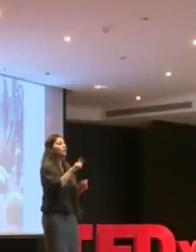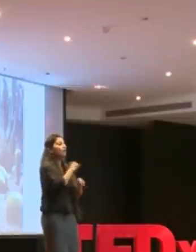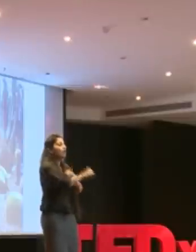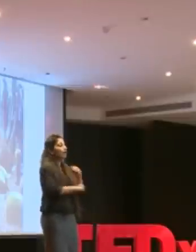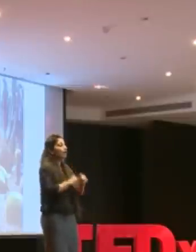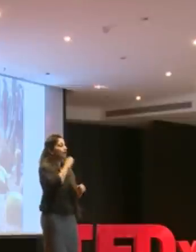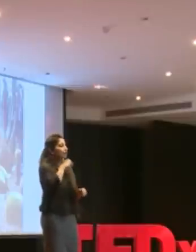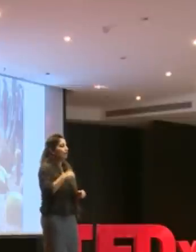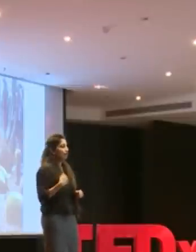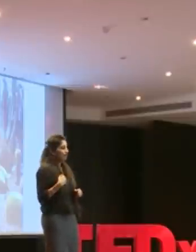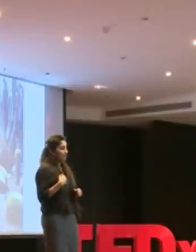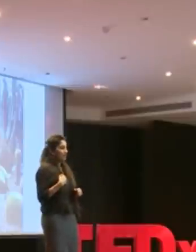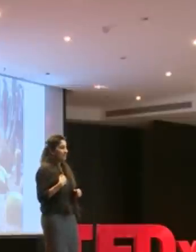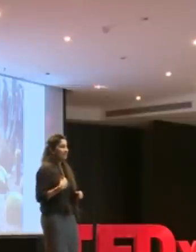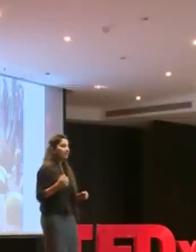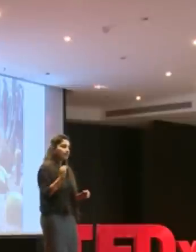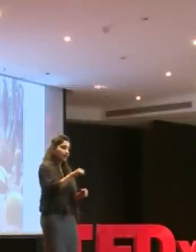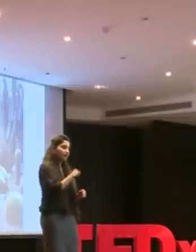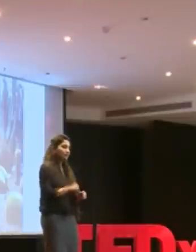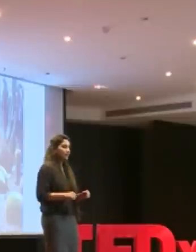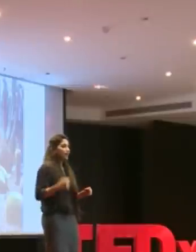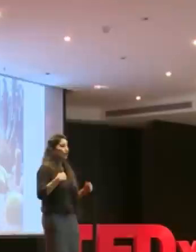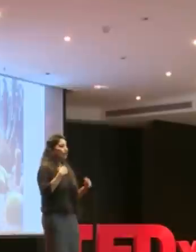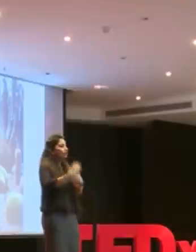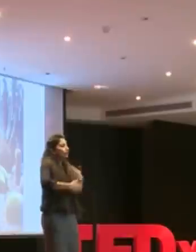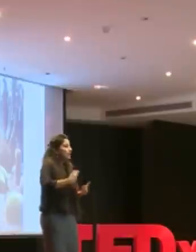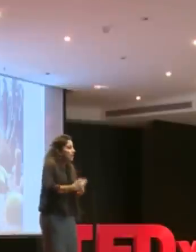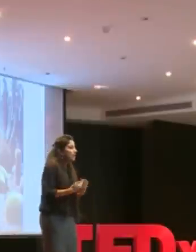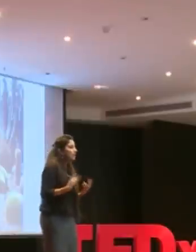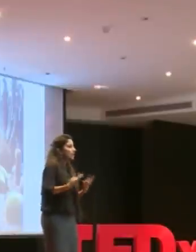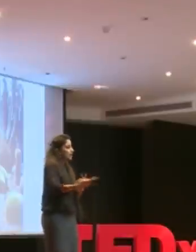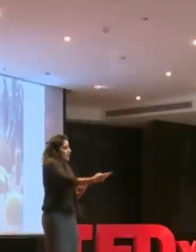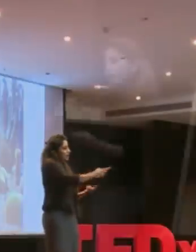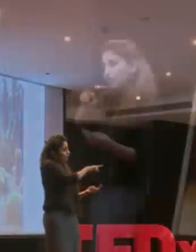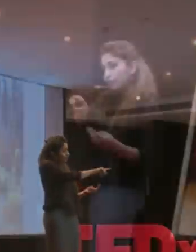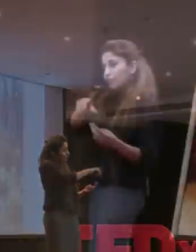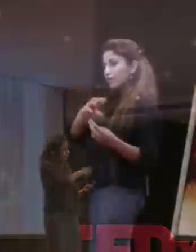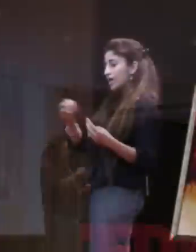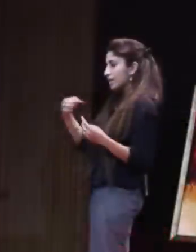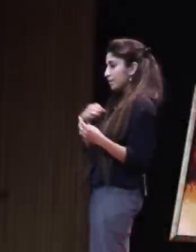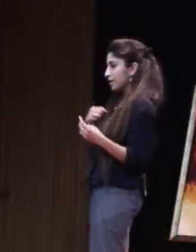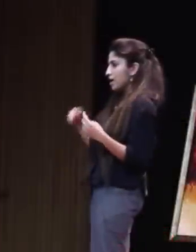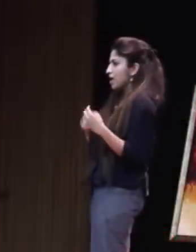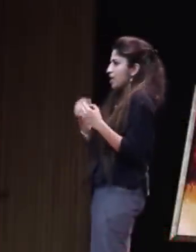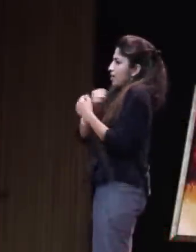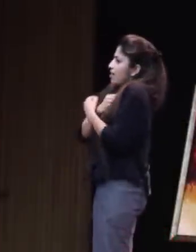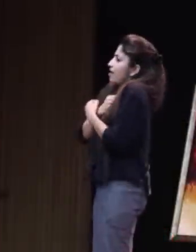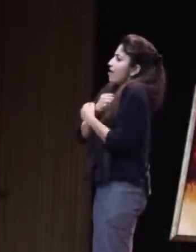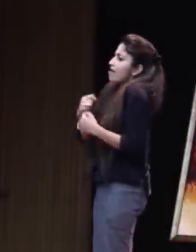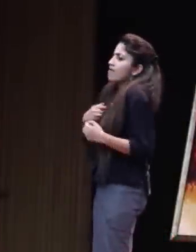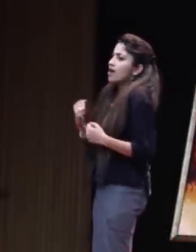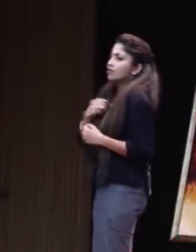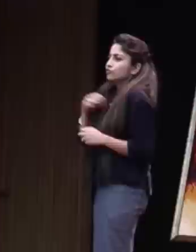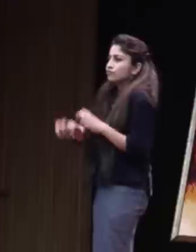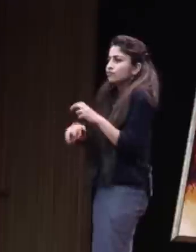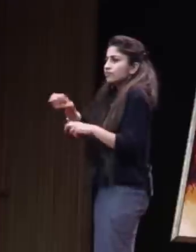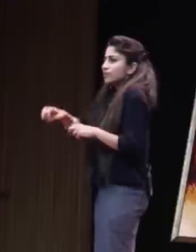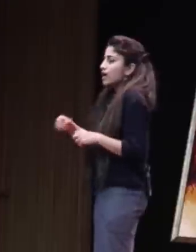on my 21st birthday. Like we all have these fascinations and imaginative impulse, I